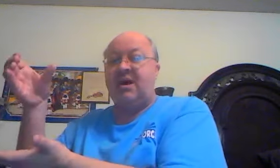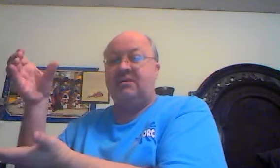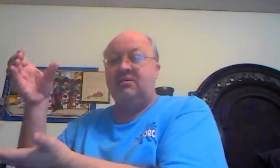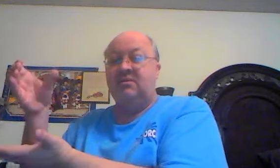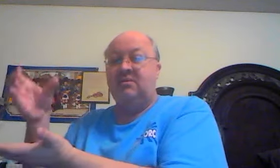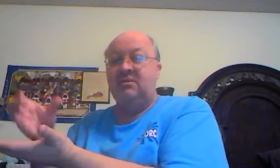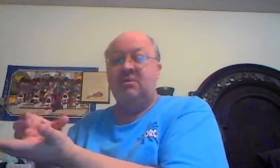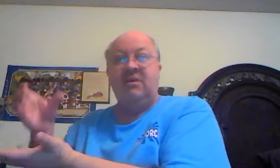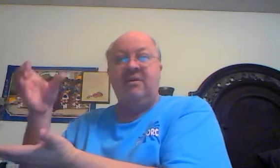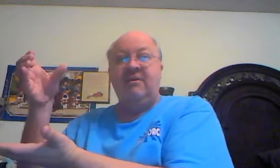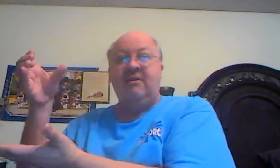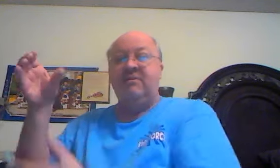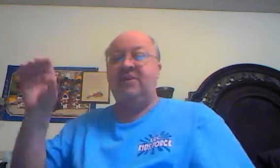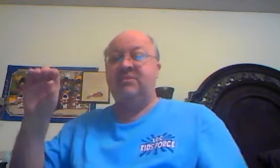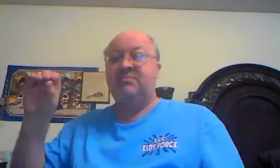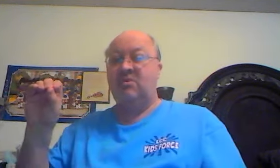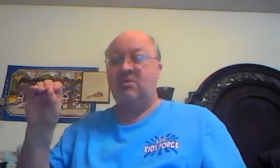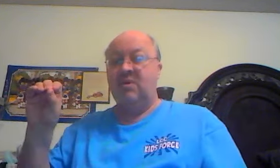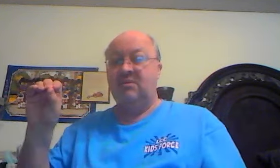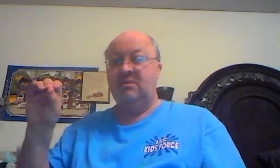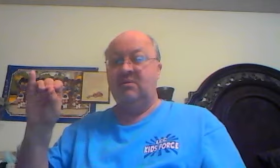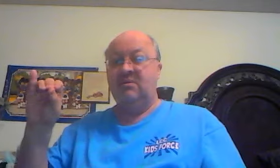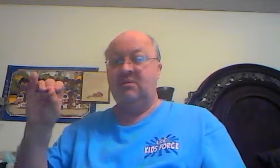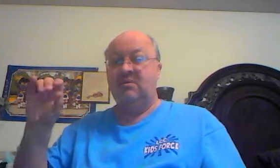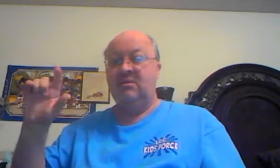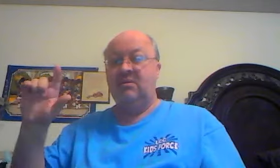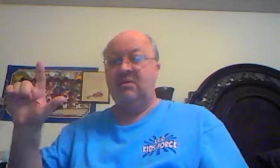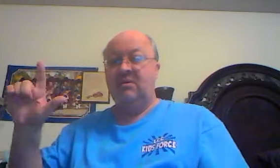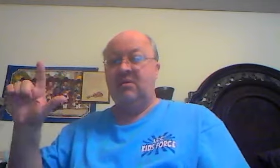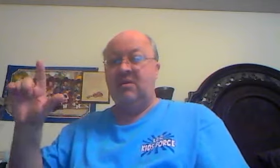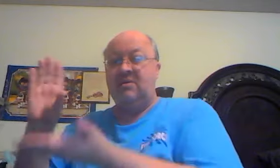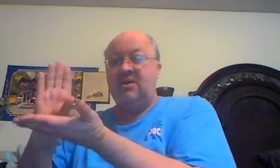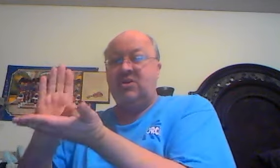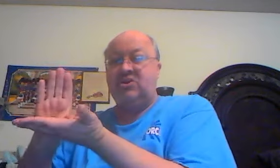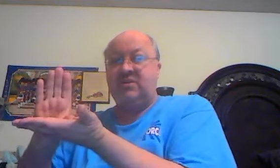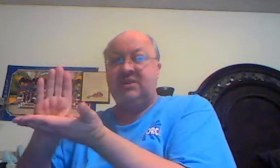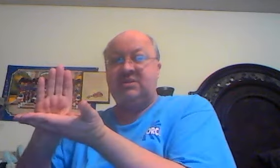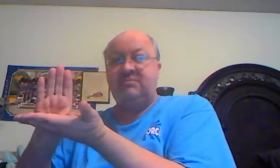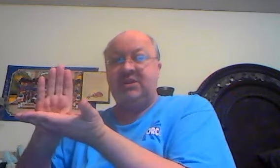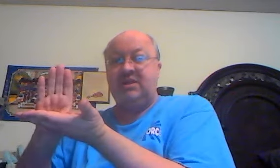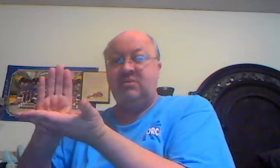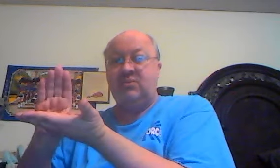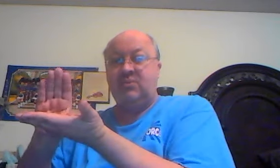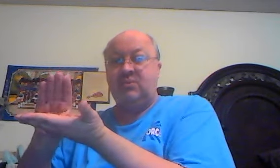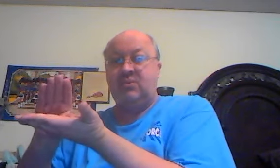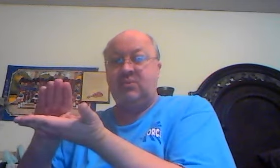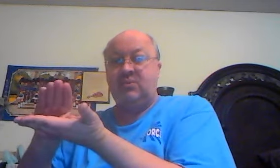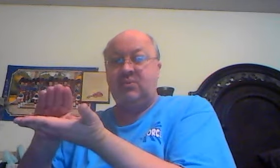bottle, finger spell oil, and then you show that it's depleted.